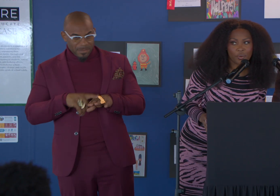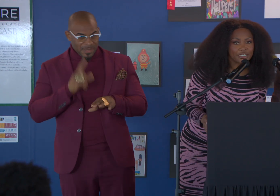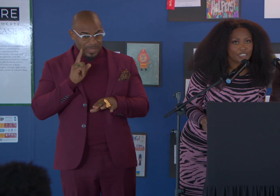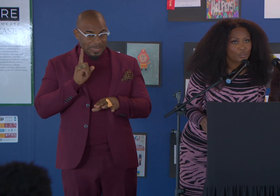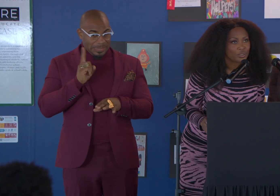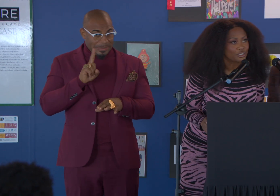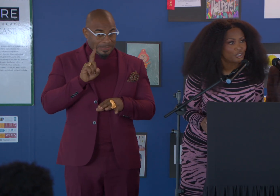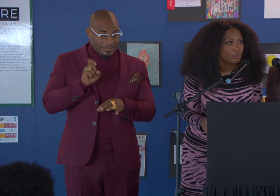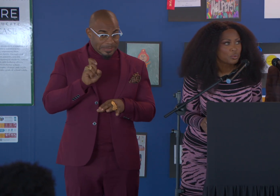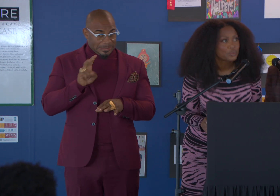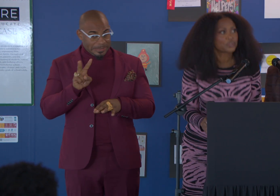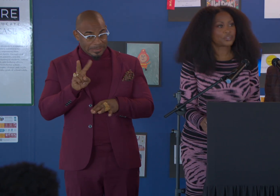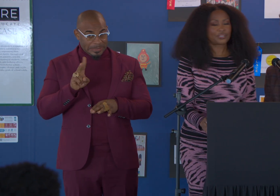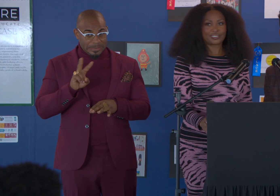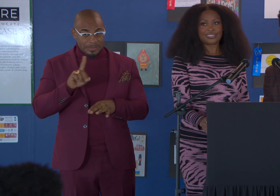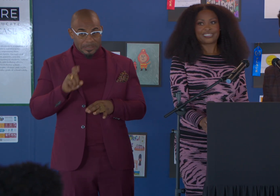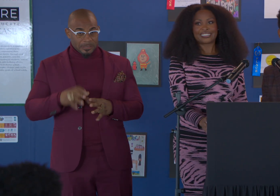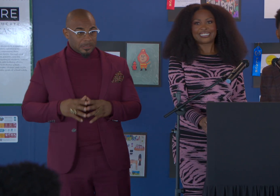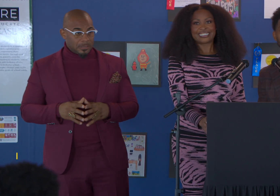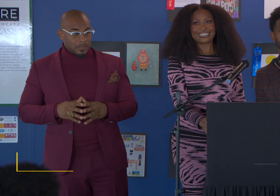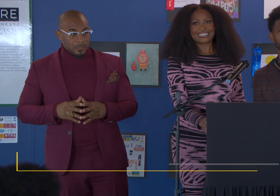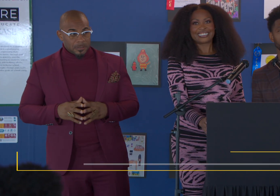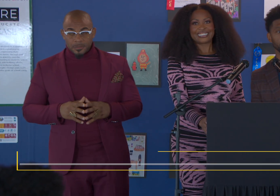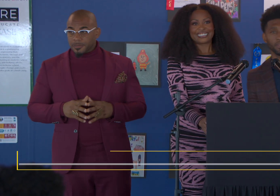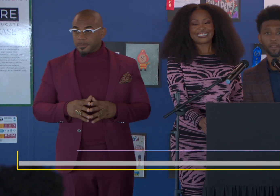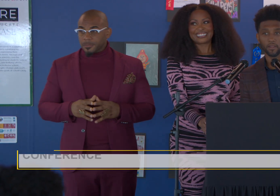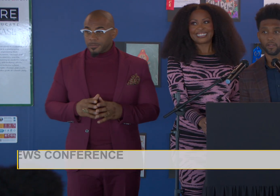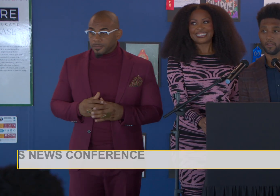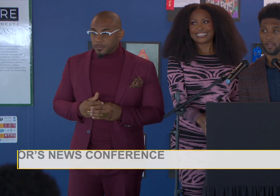like a question or two.